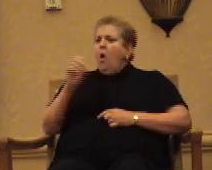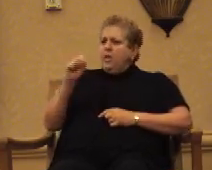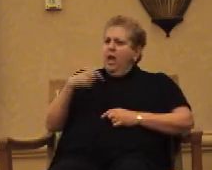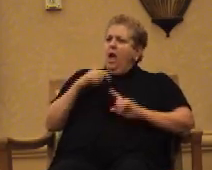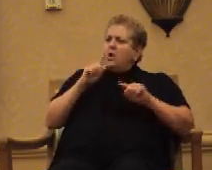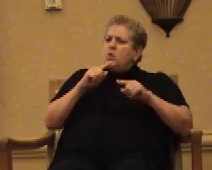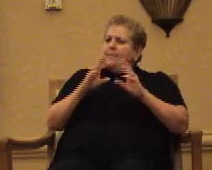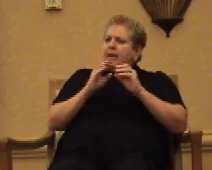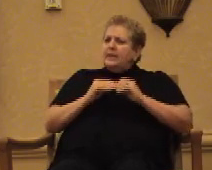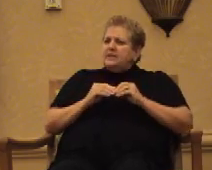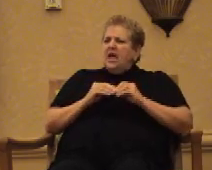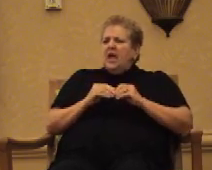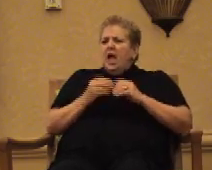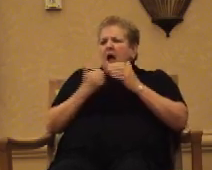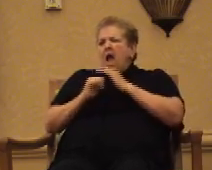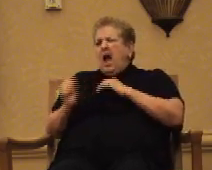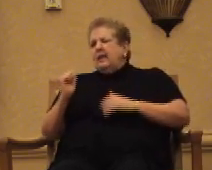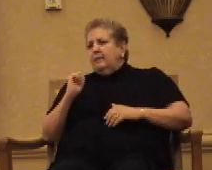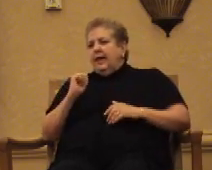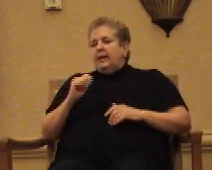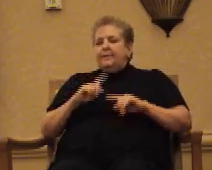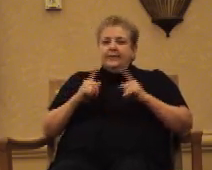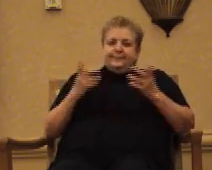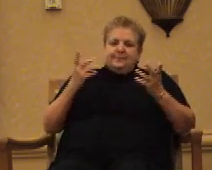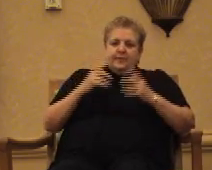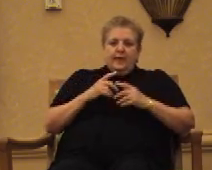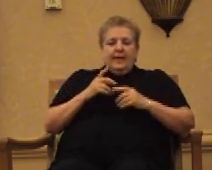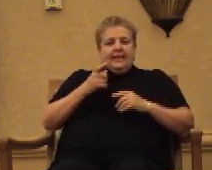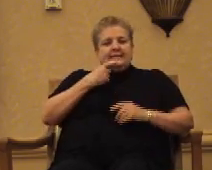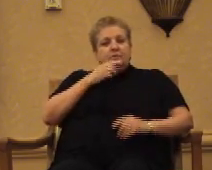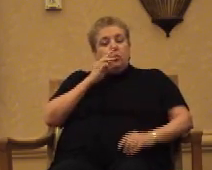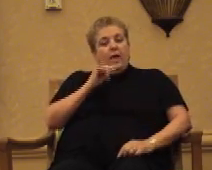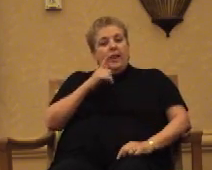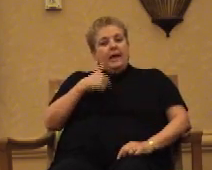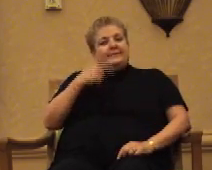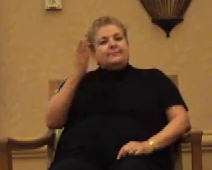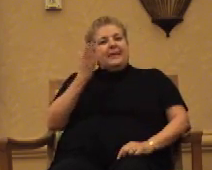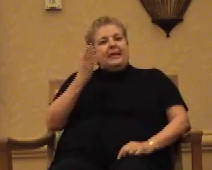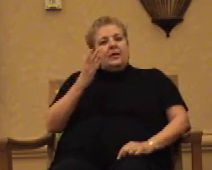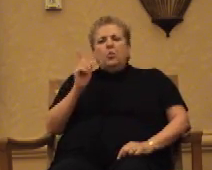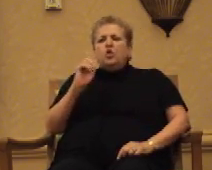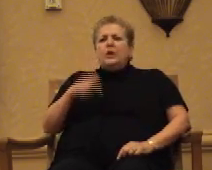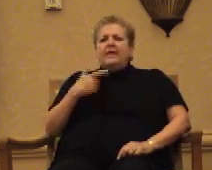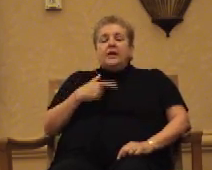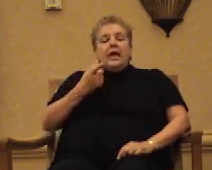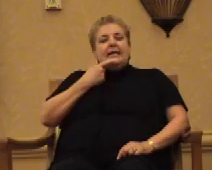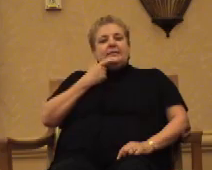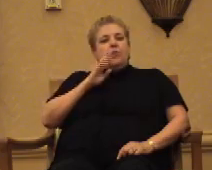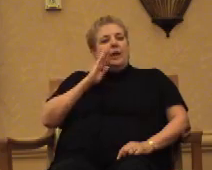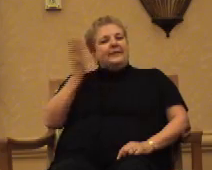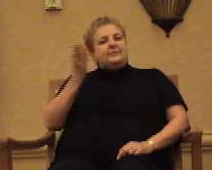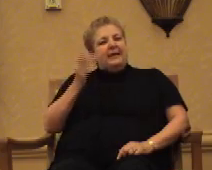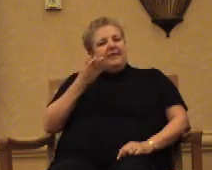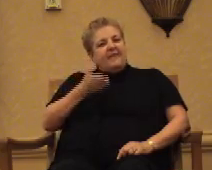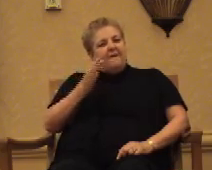kind of hide in the back. I'm sure I didn't say that, but he goes, well, I'm speaking. Where do you live? In the Valley. I'm speaking there Friday night. Why don't we meet? We'll